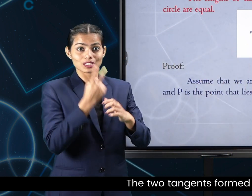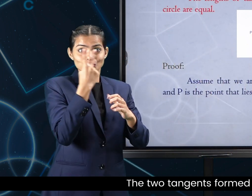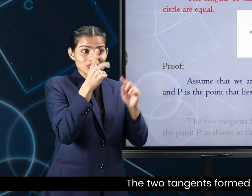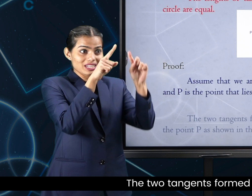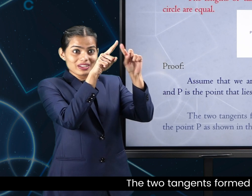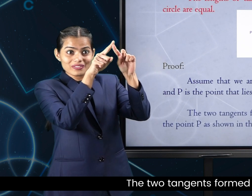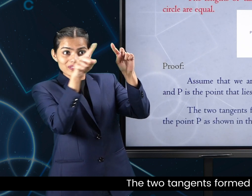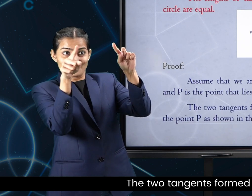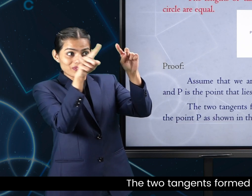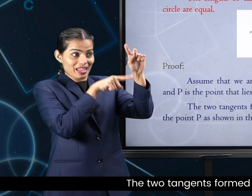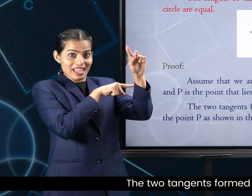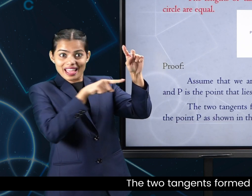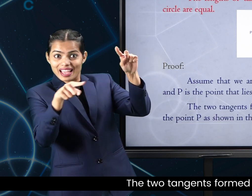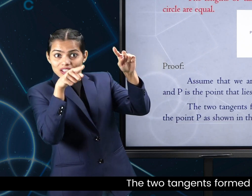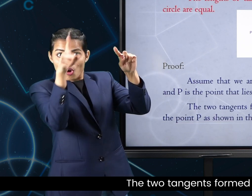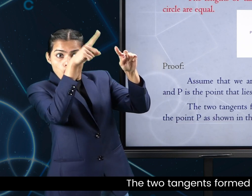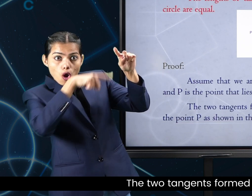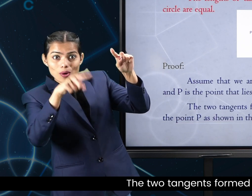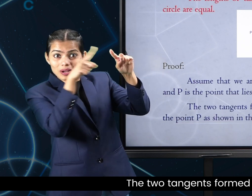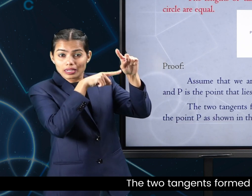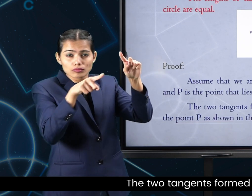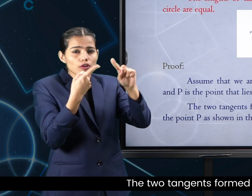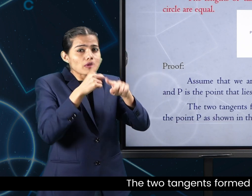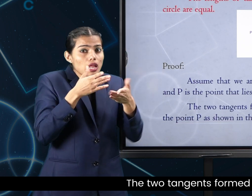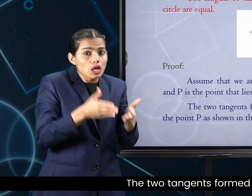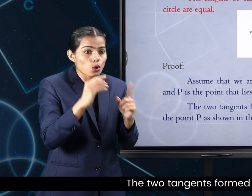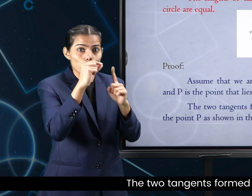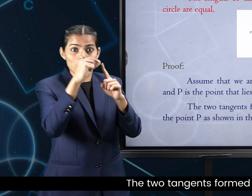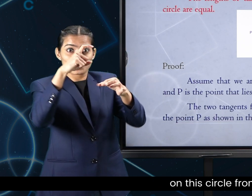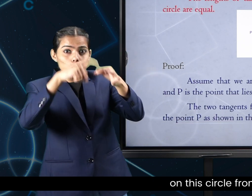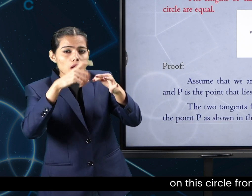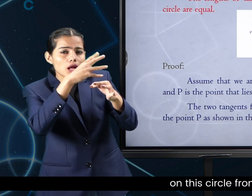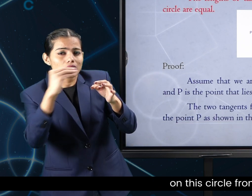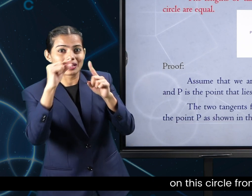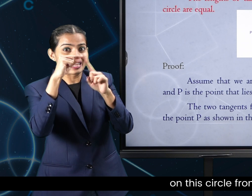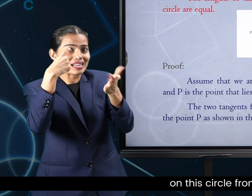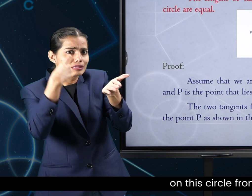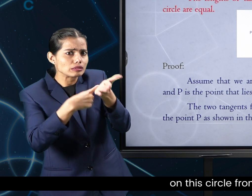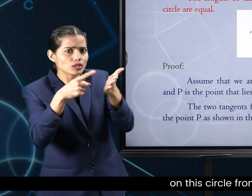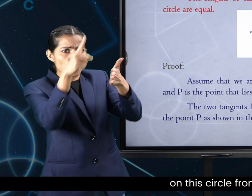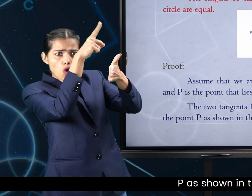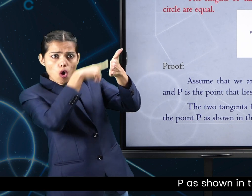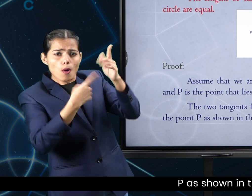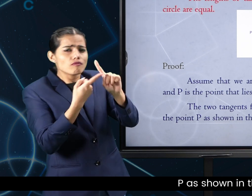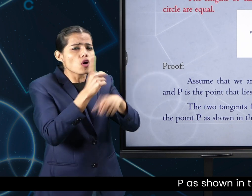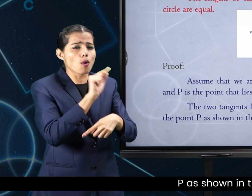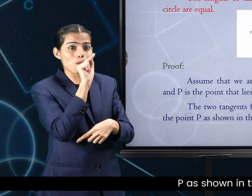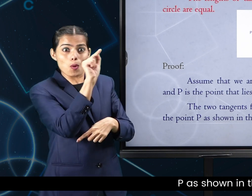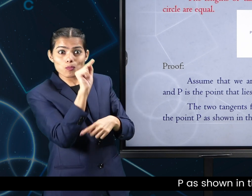The two tangents formed here are PQ and PR on the circle from the point P as shown in the